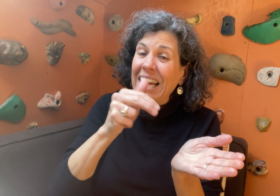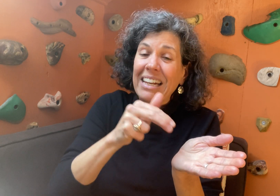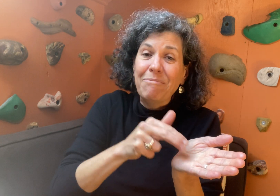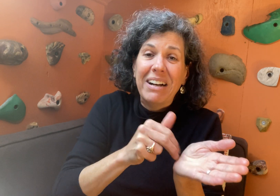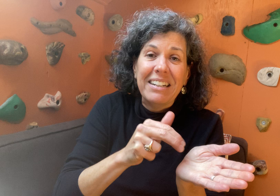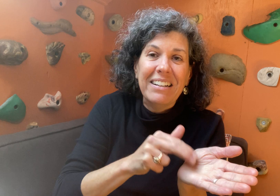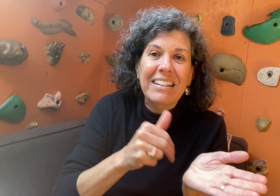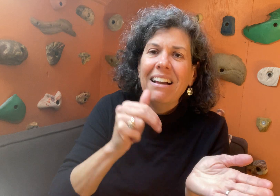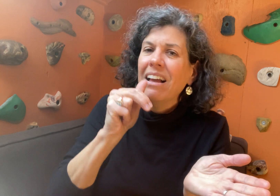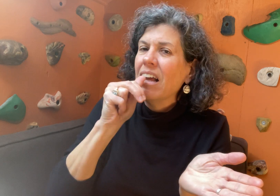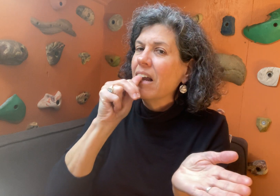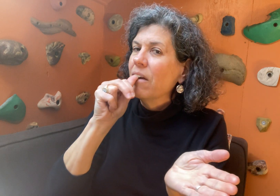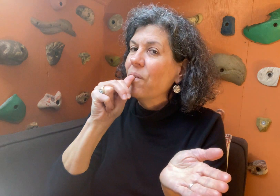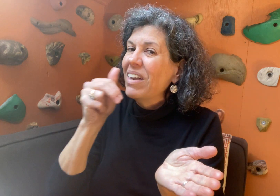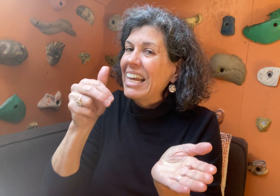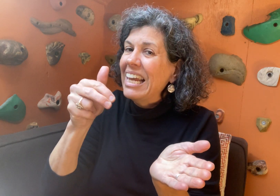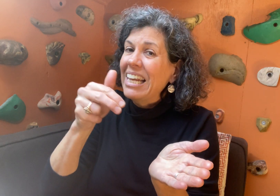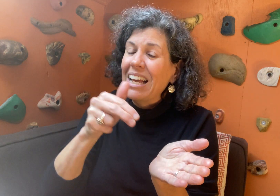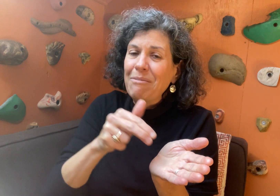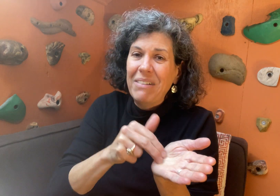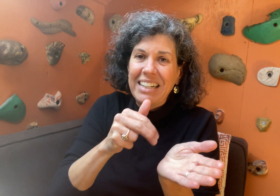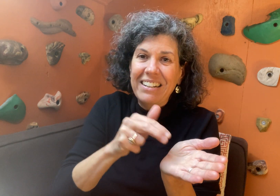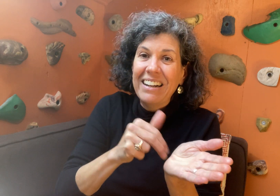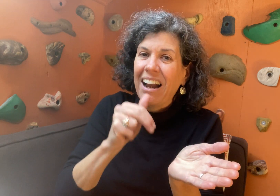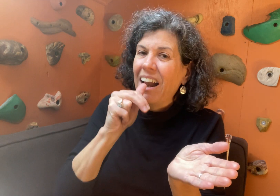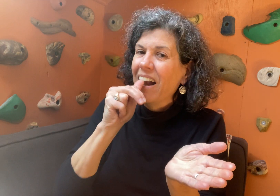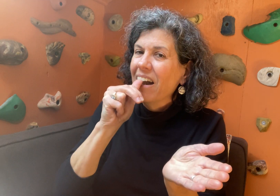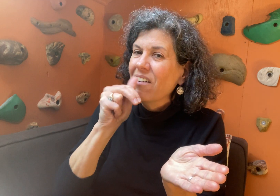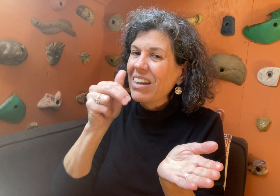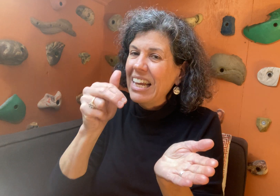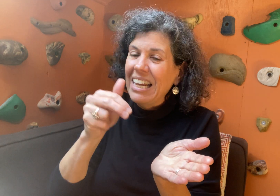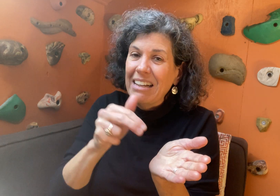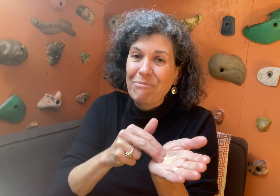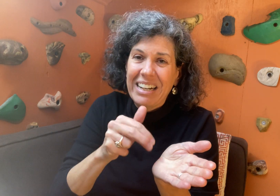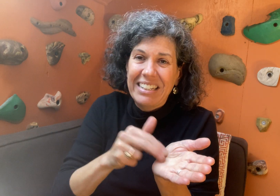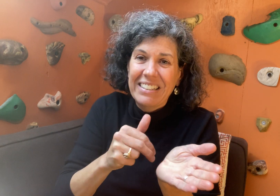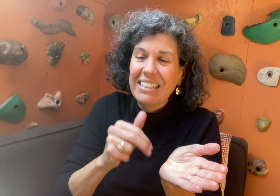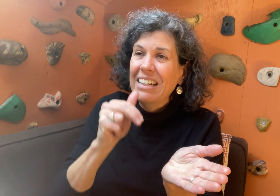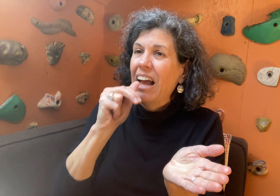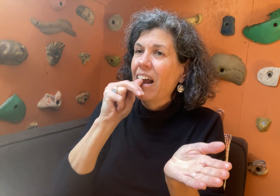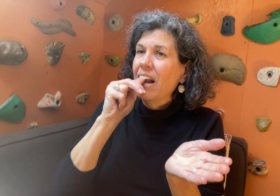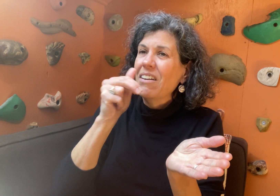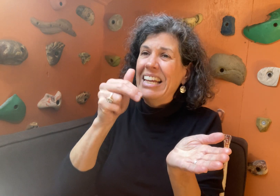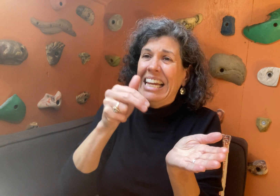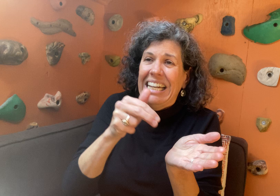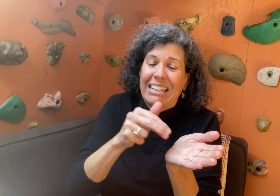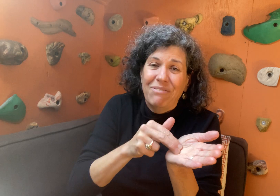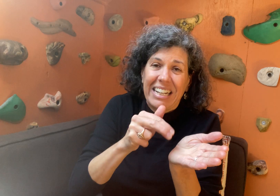peanut butter, peanut butter, peanut butter, peanut butter,